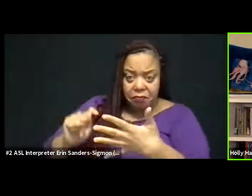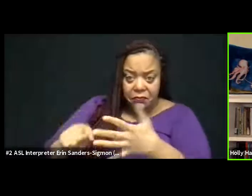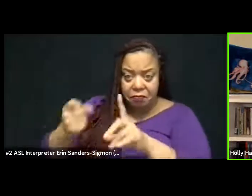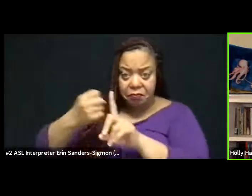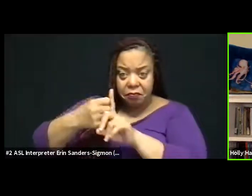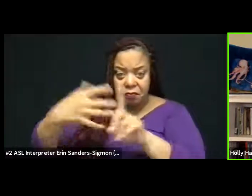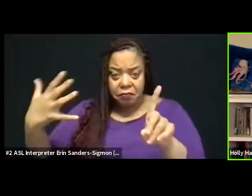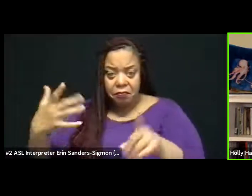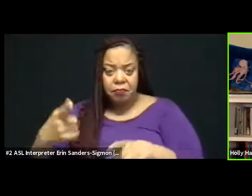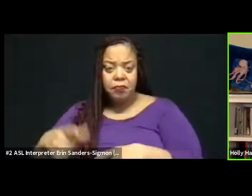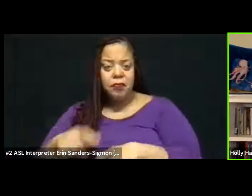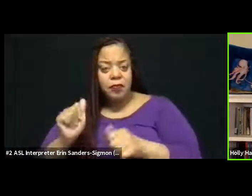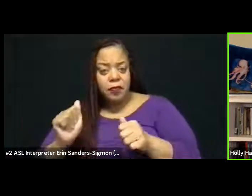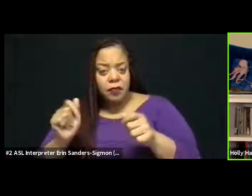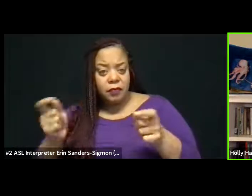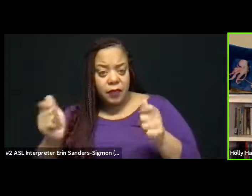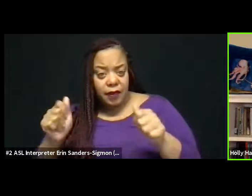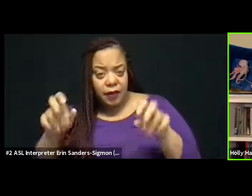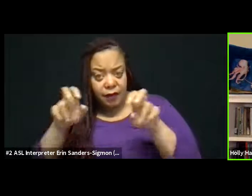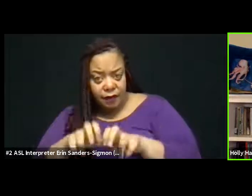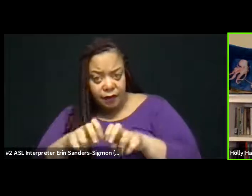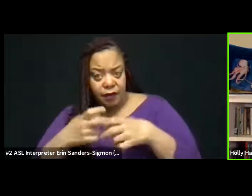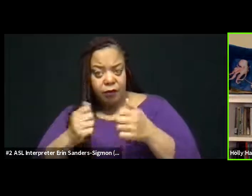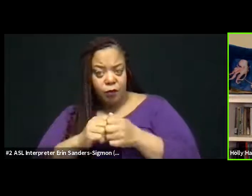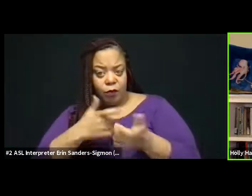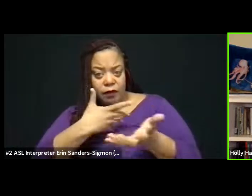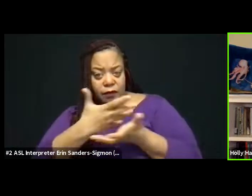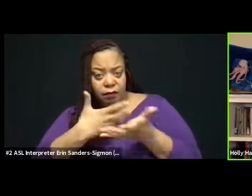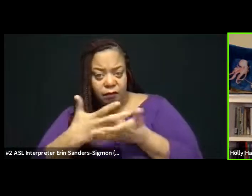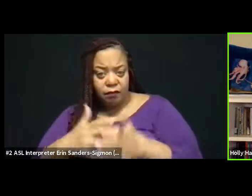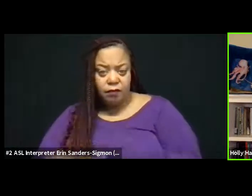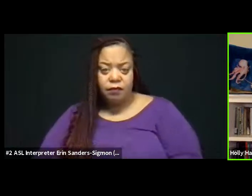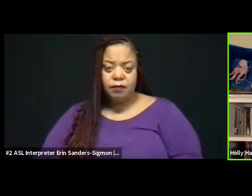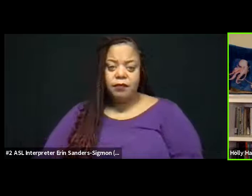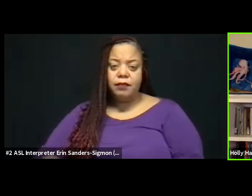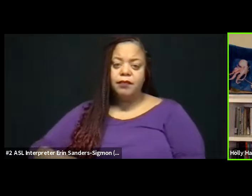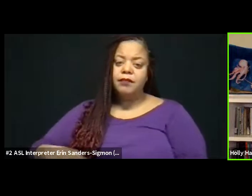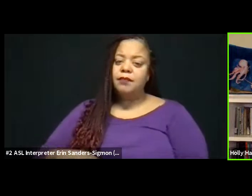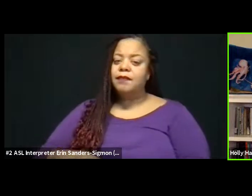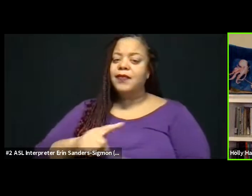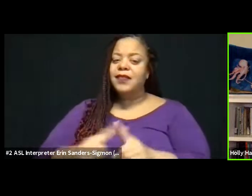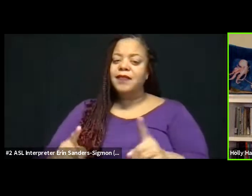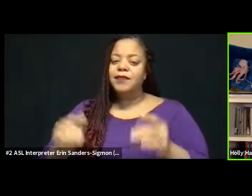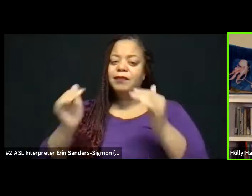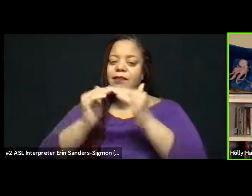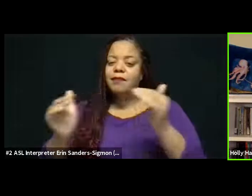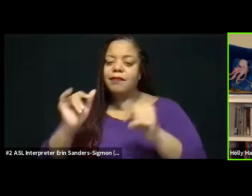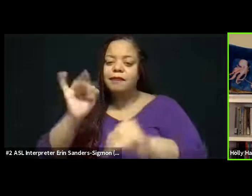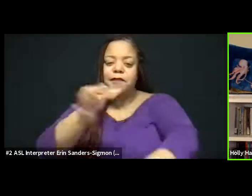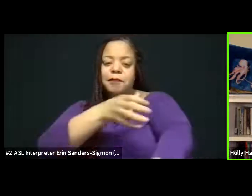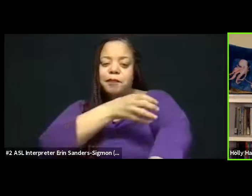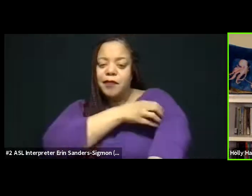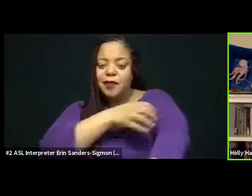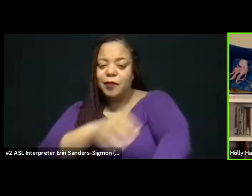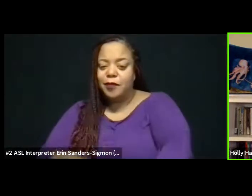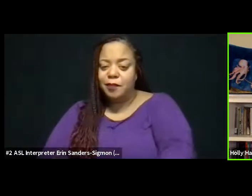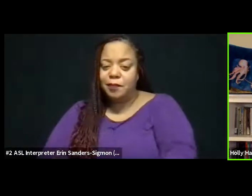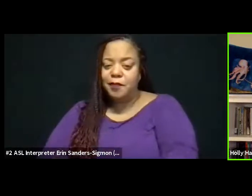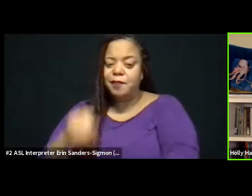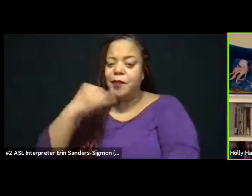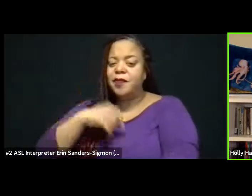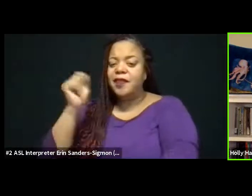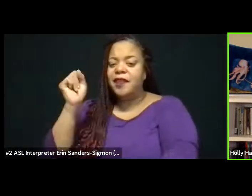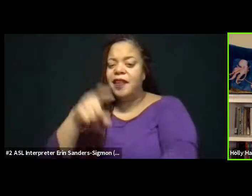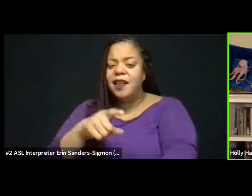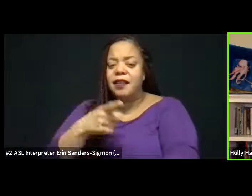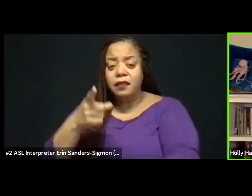realize and acknowledge I have a different level of power in my role when I ask this, but I still believe it's so important than